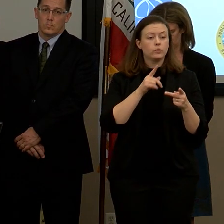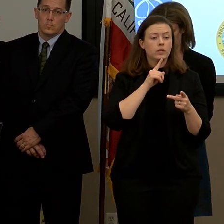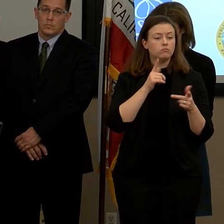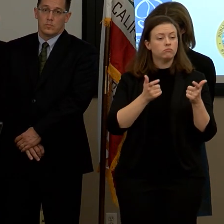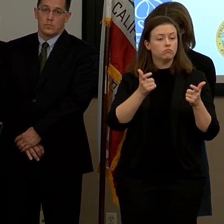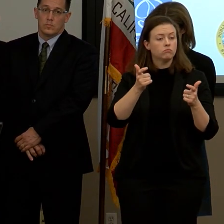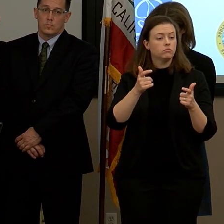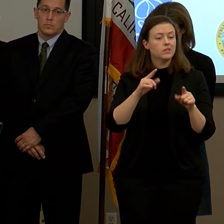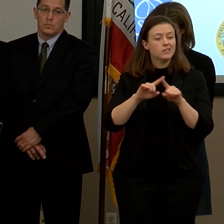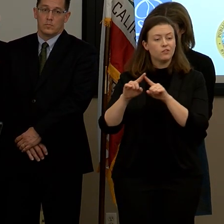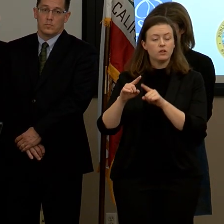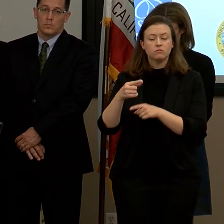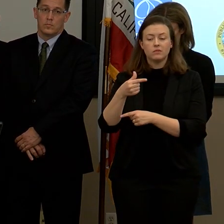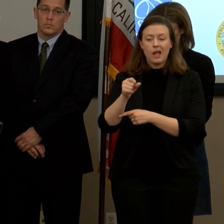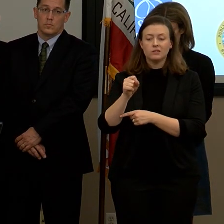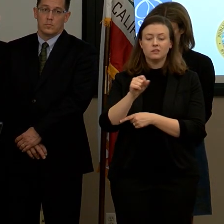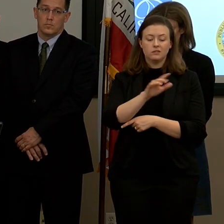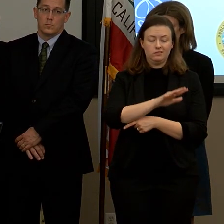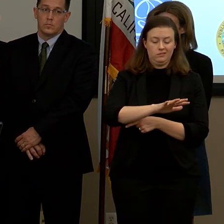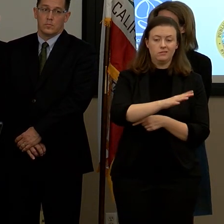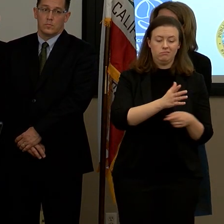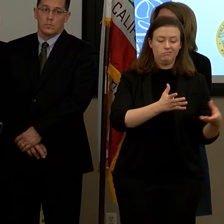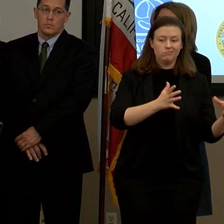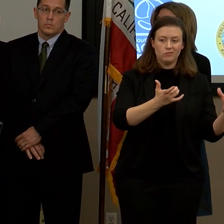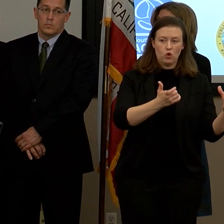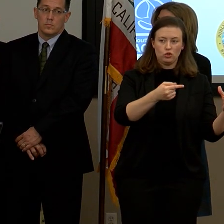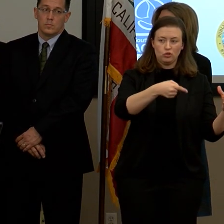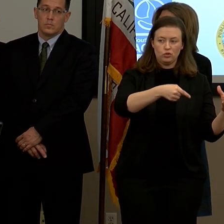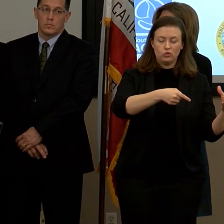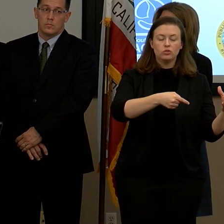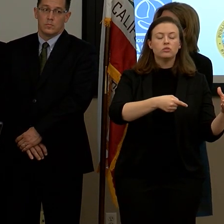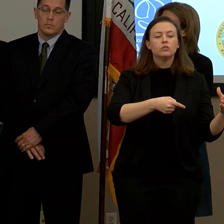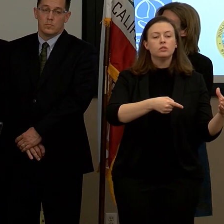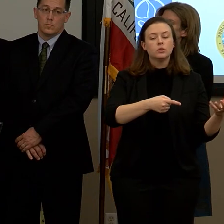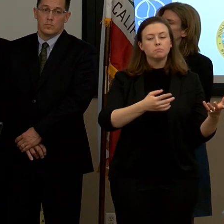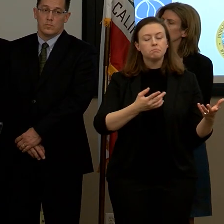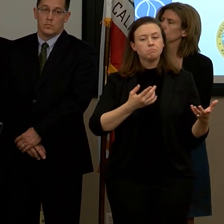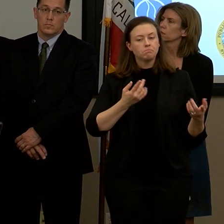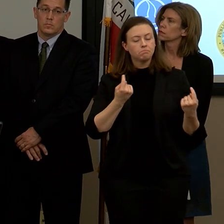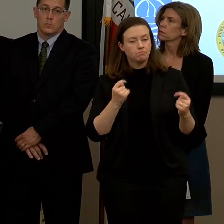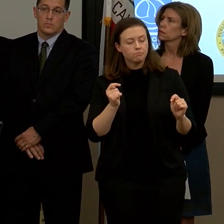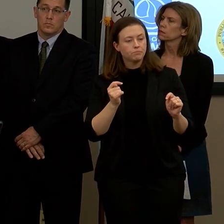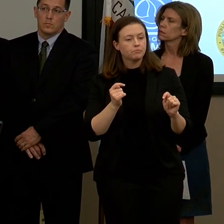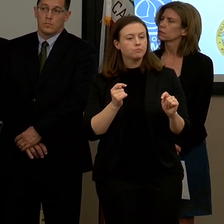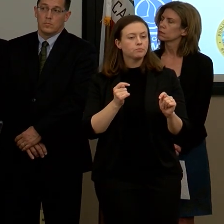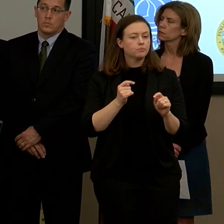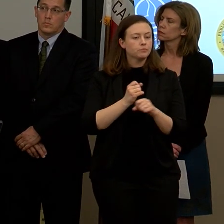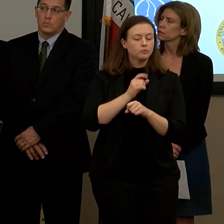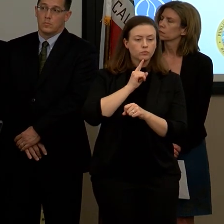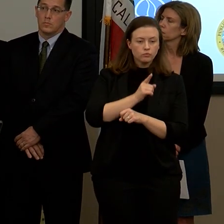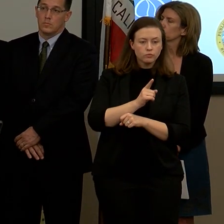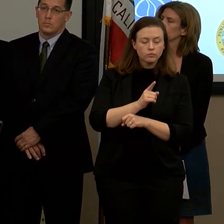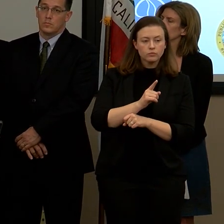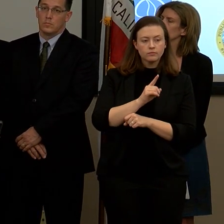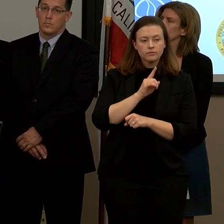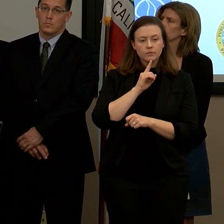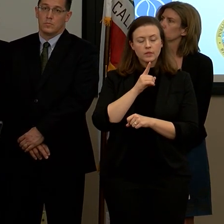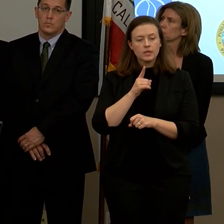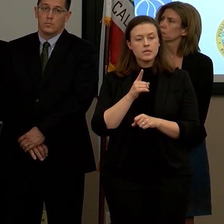gas fields in the basin. So we tried to make sure that there was prudent